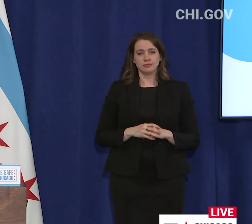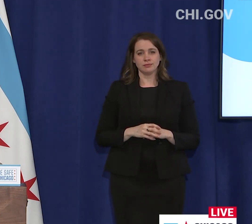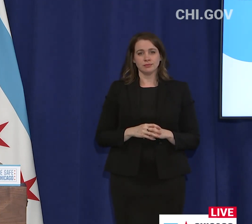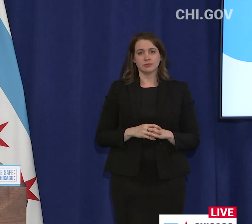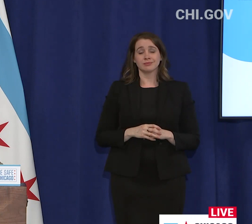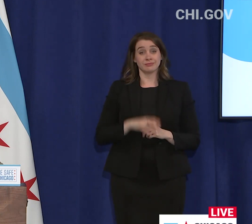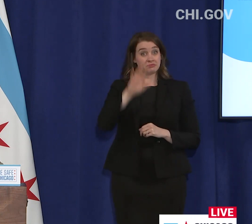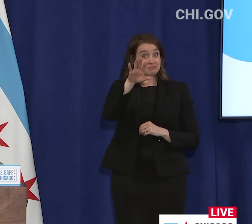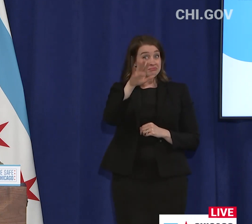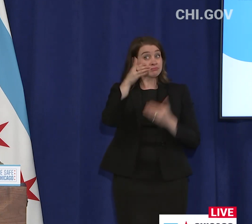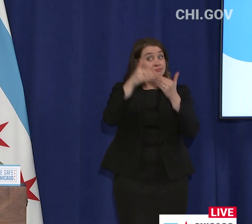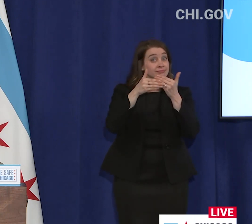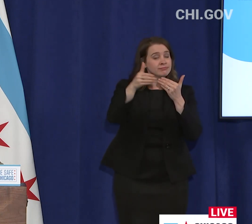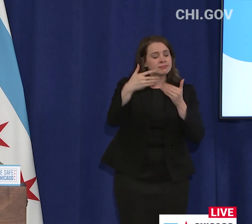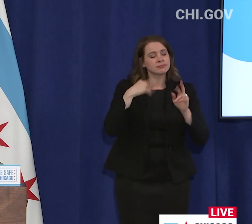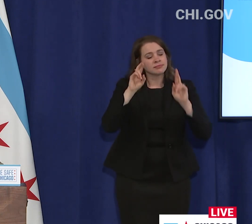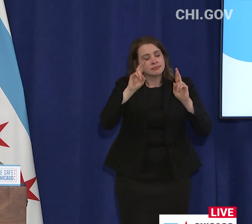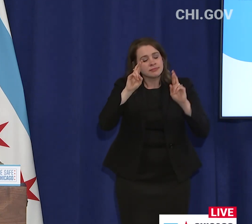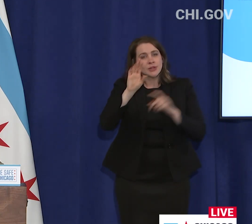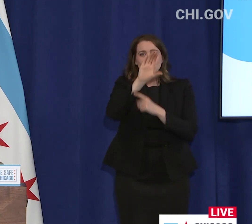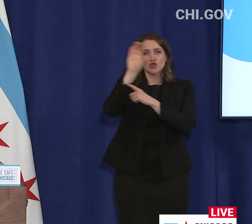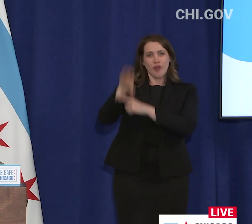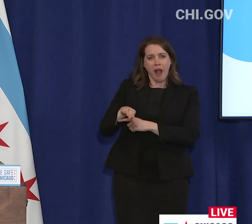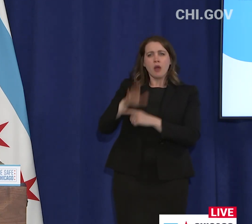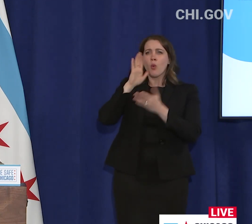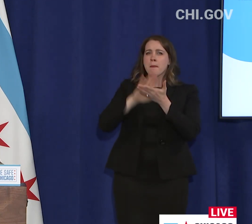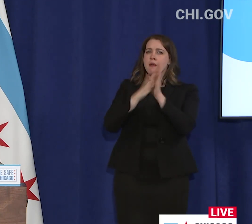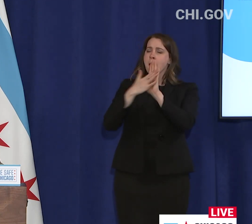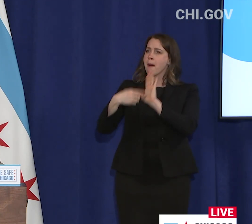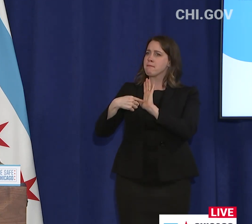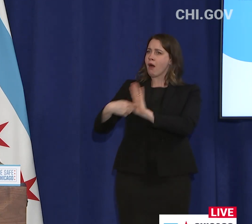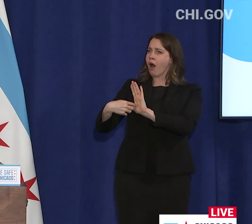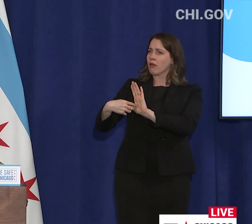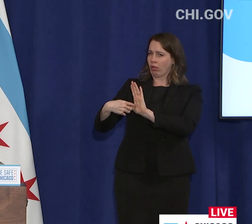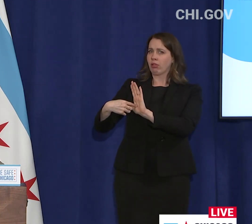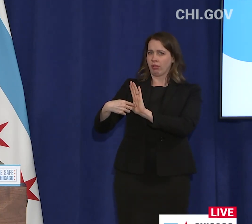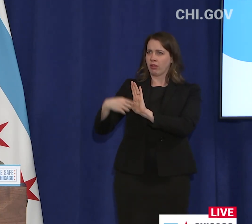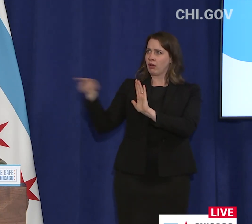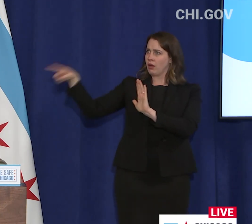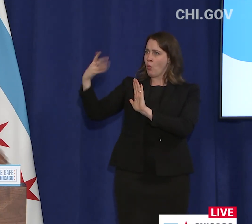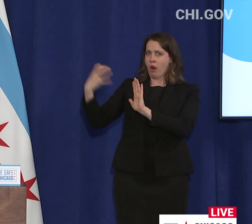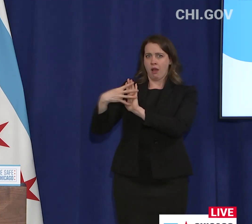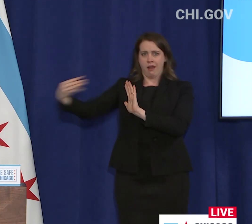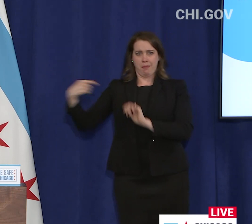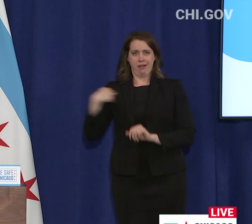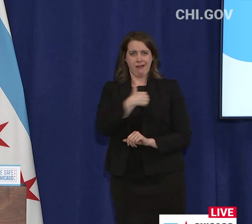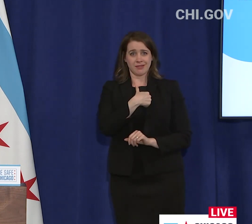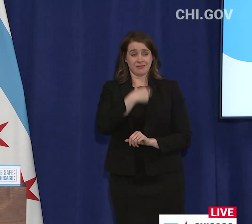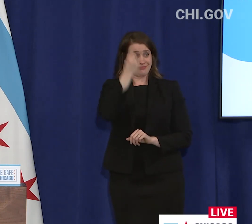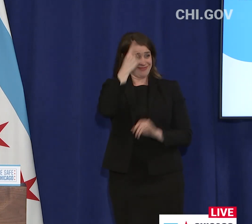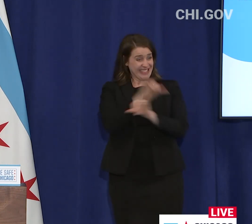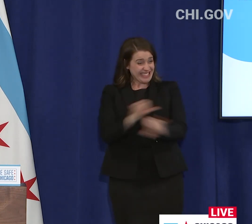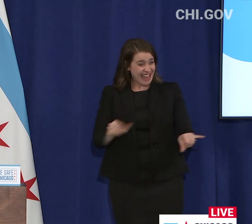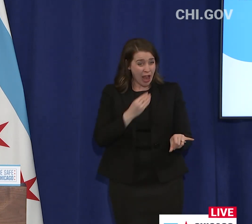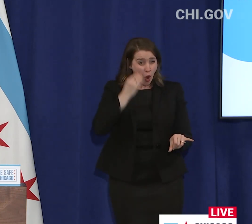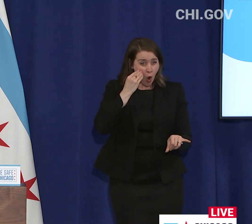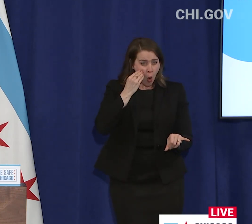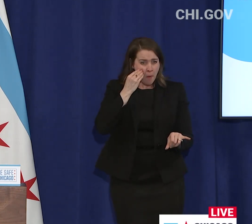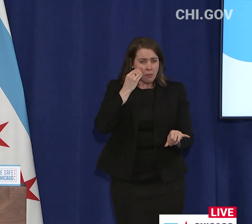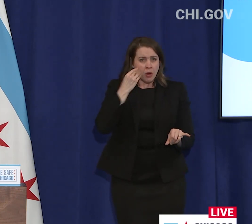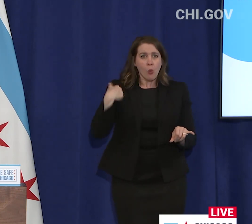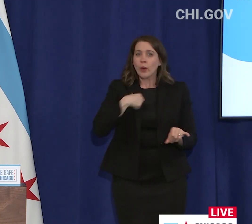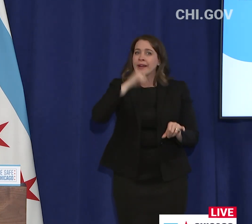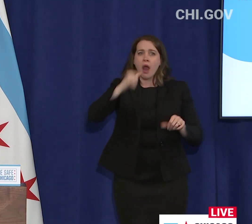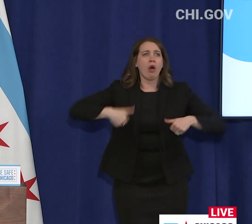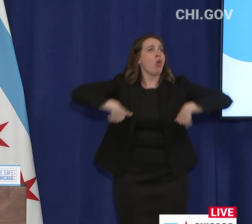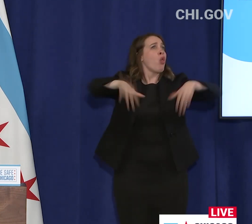a model for the nation and the world, that we came out of stay at home in a smart,